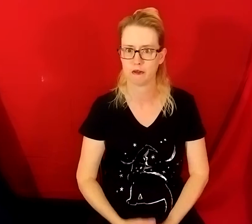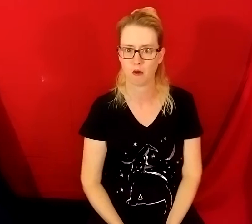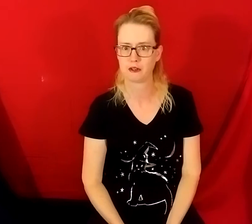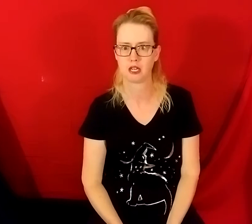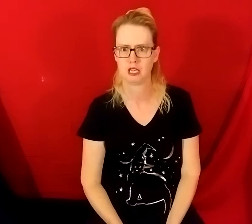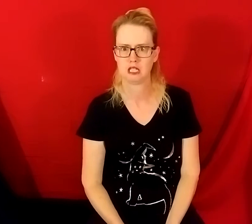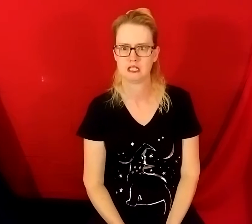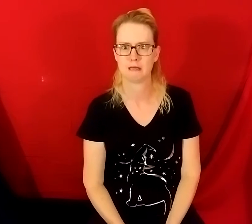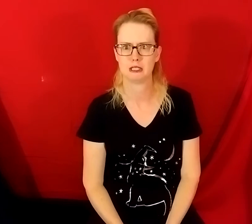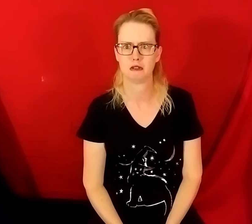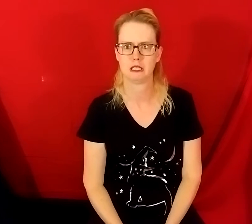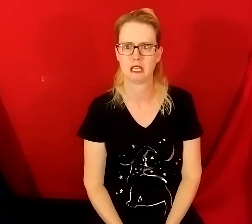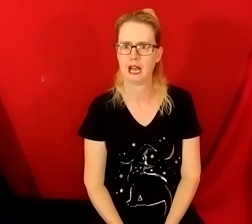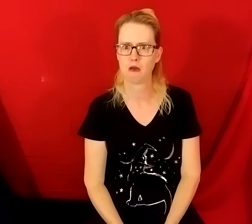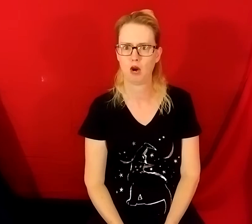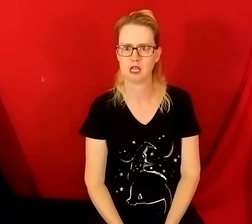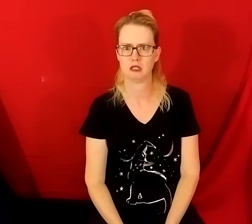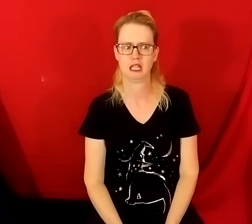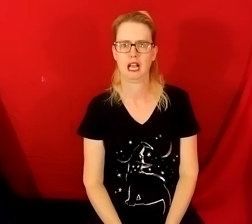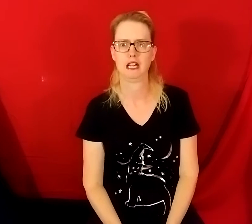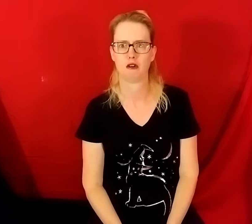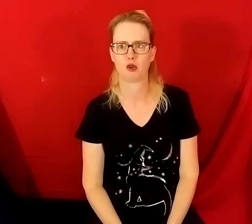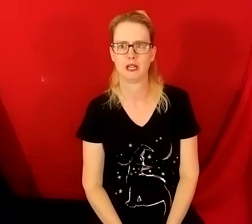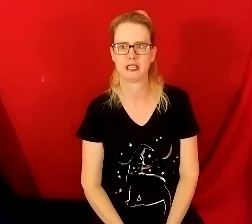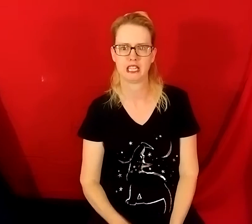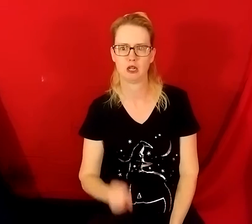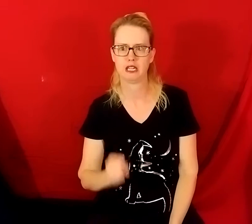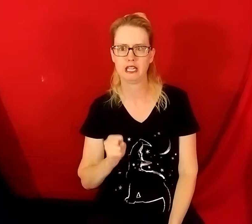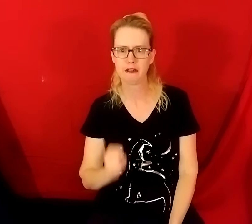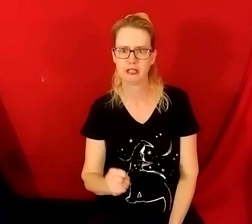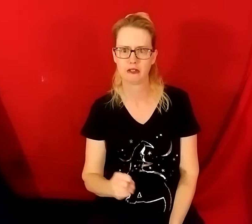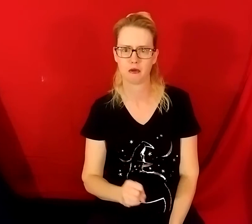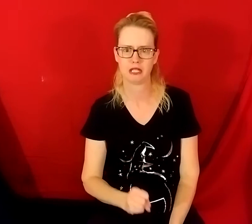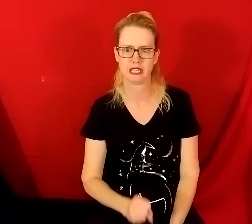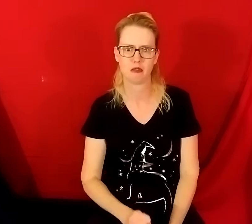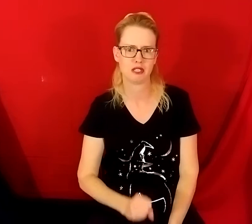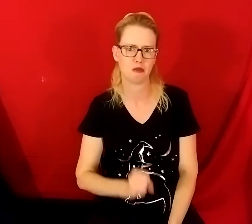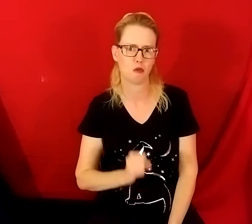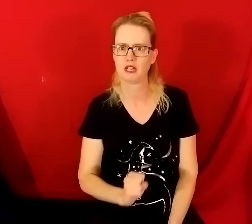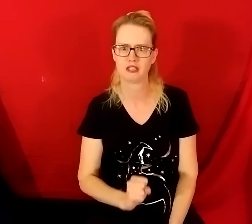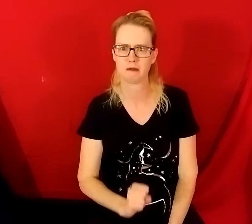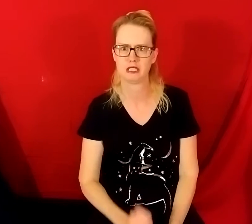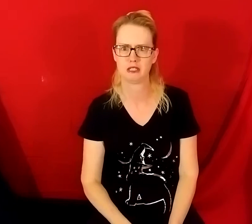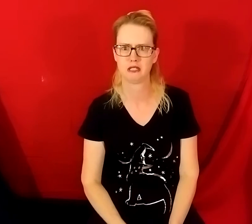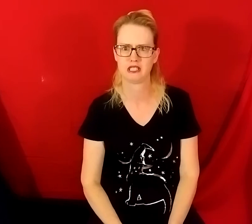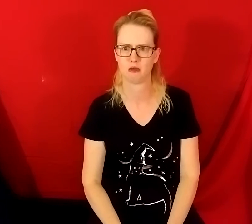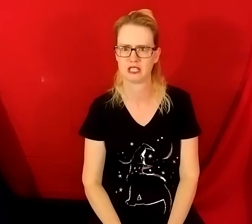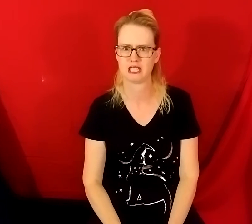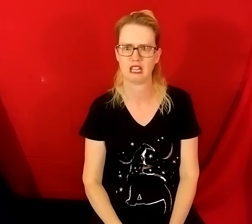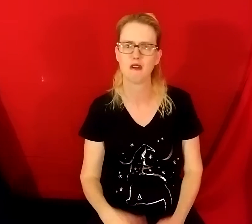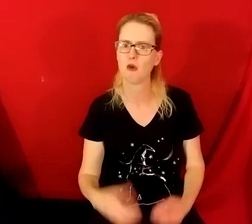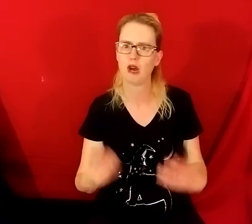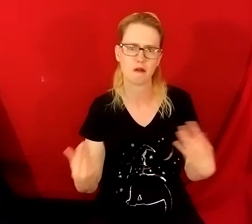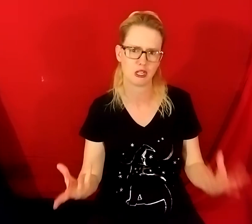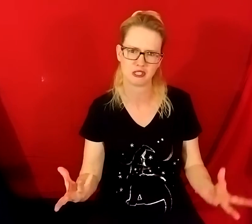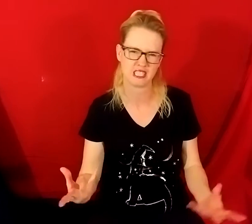someone doing this high wire, and you're going to get into this whole thing. You want to watch someone do this whole thing. I don't know why we watch these things, just